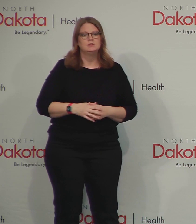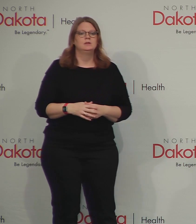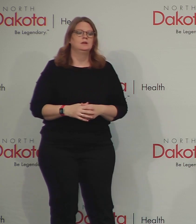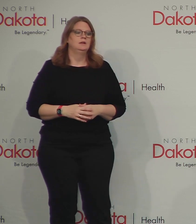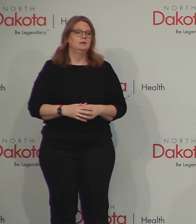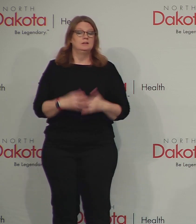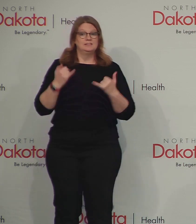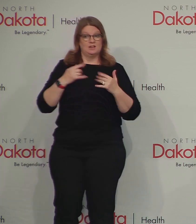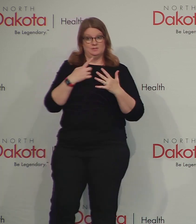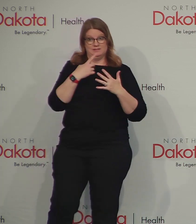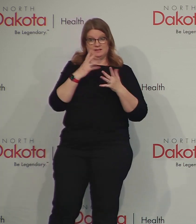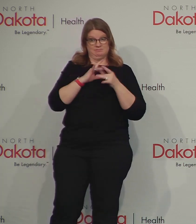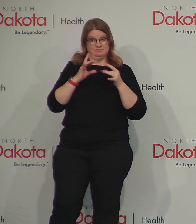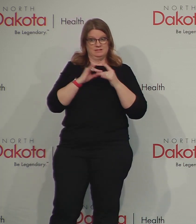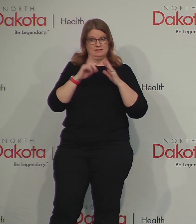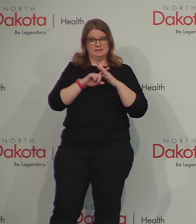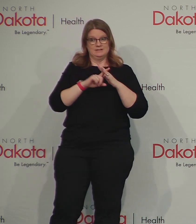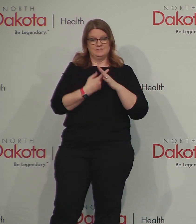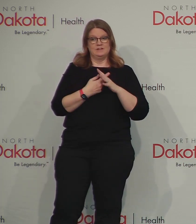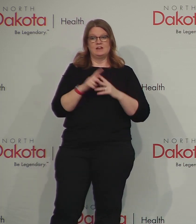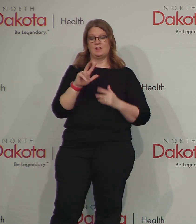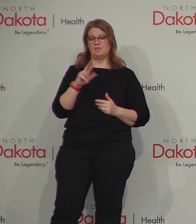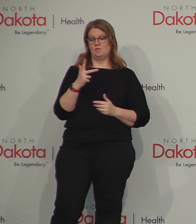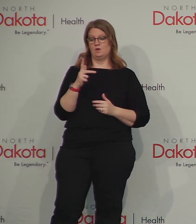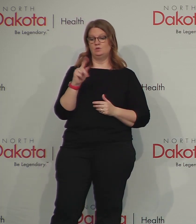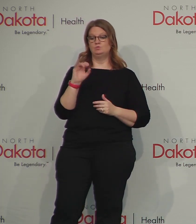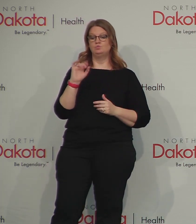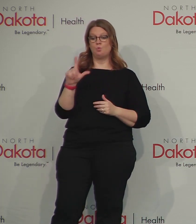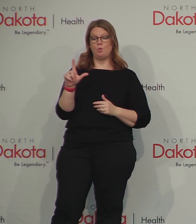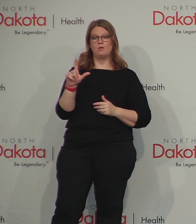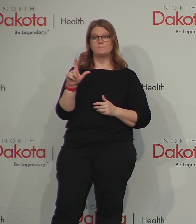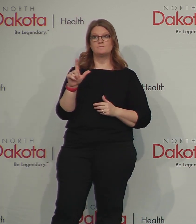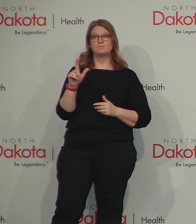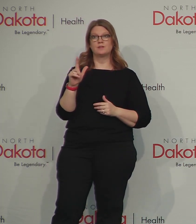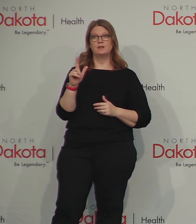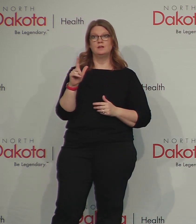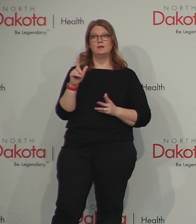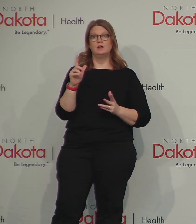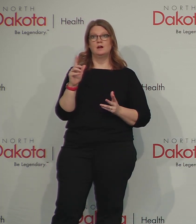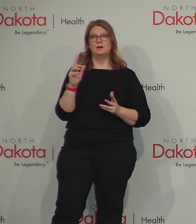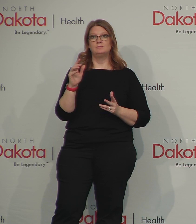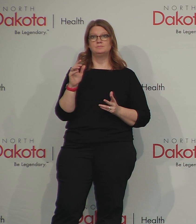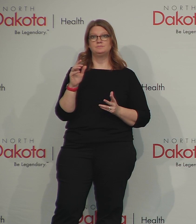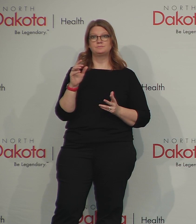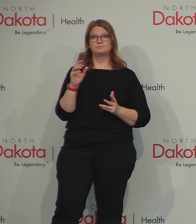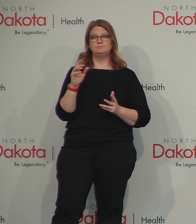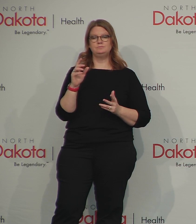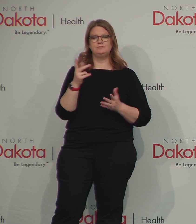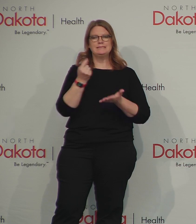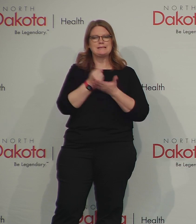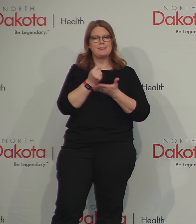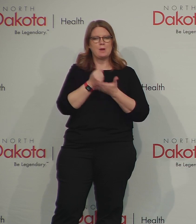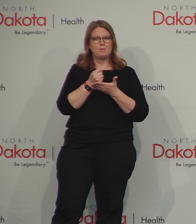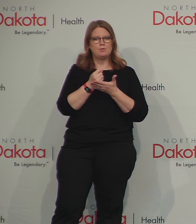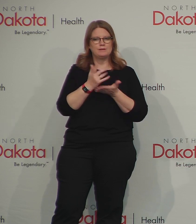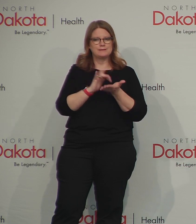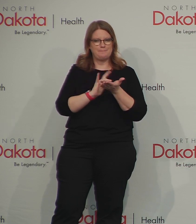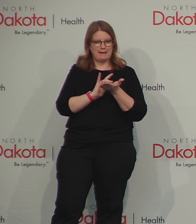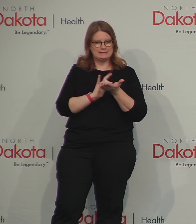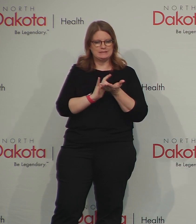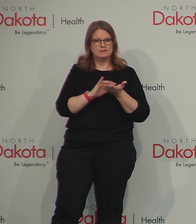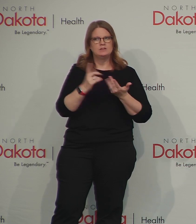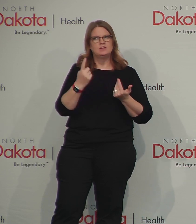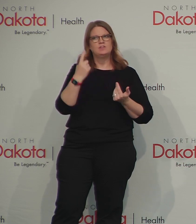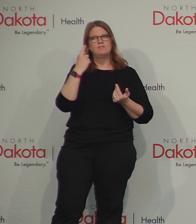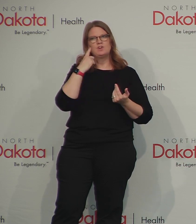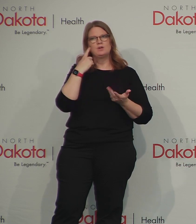beginning, our third tool in the tool chest that we've got more capabilities is therapeutics. And you've heard some of these